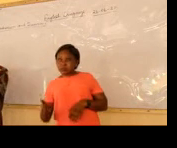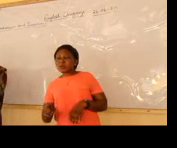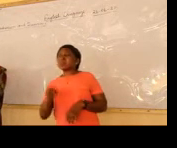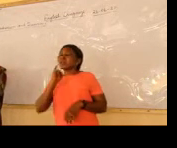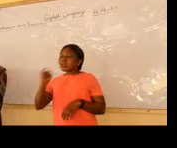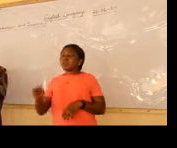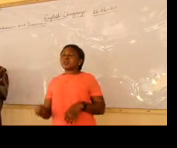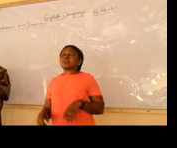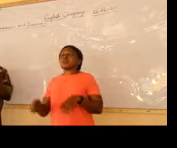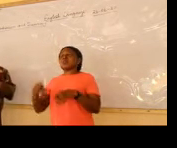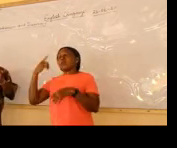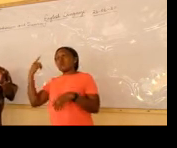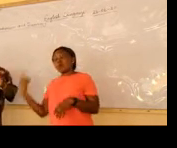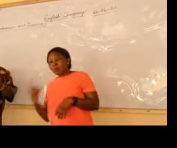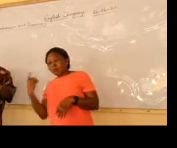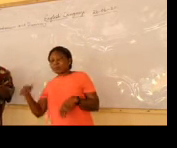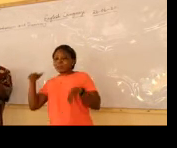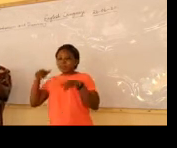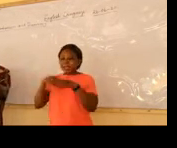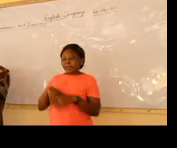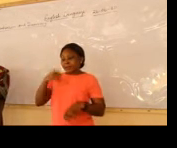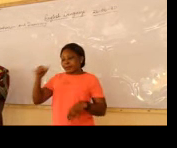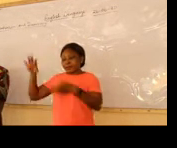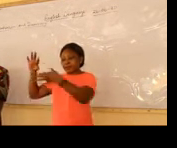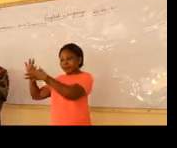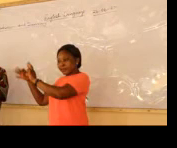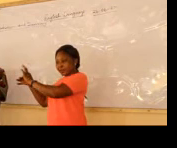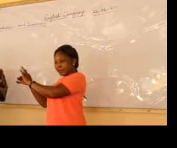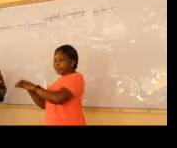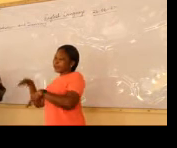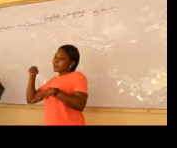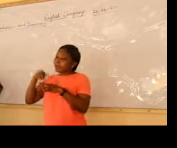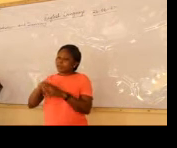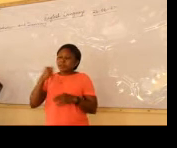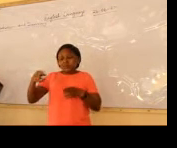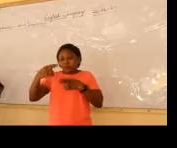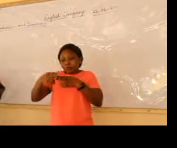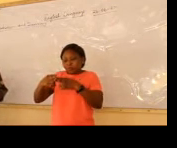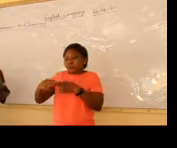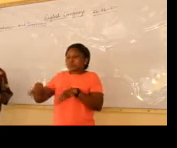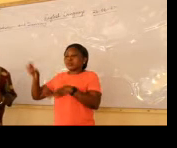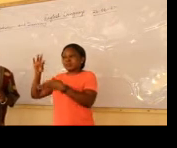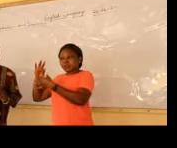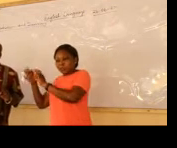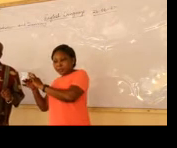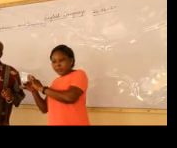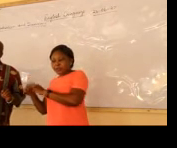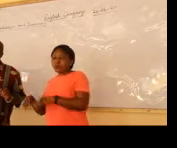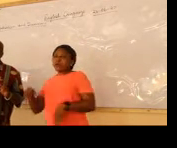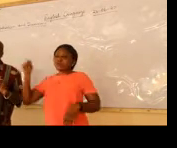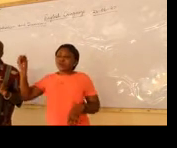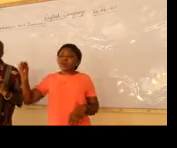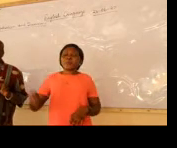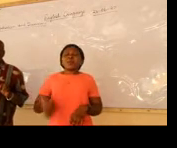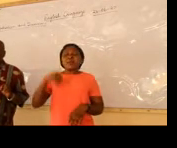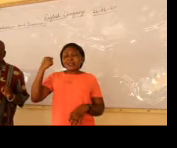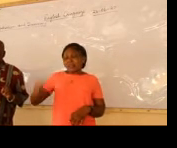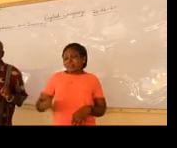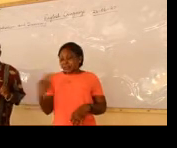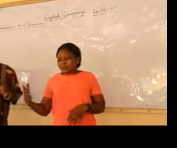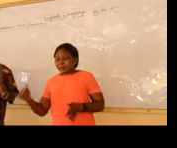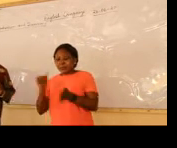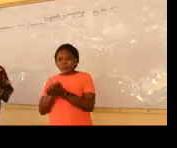short sentence, in 3 sentences. So the detail you have